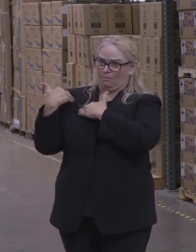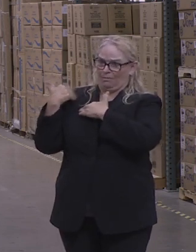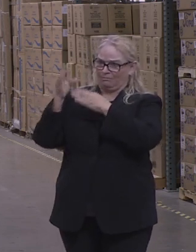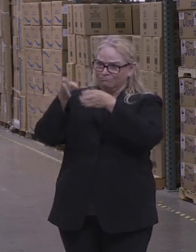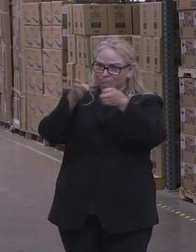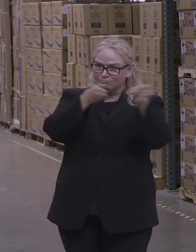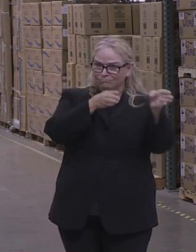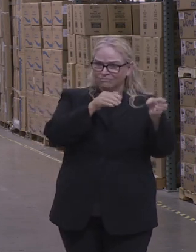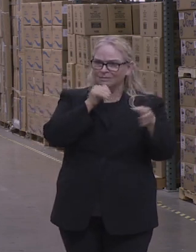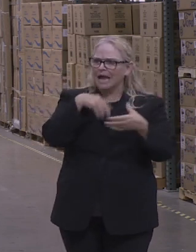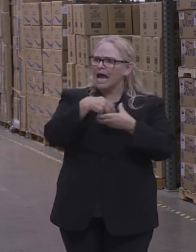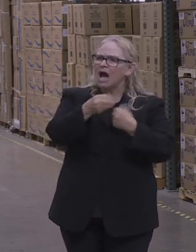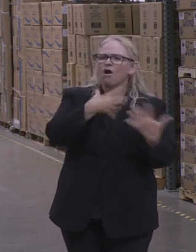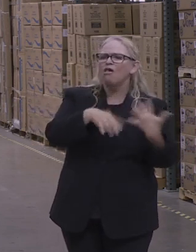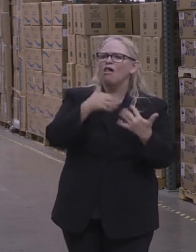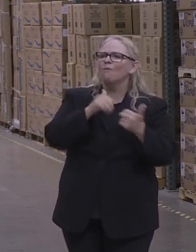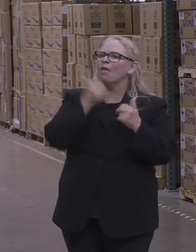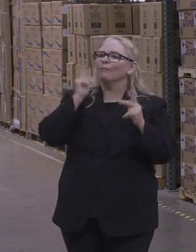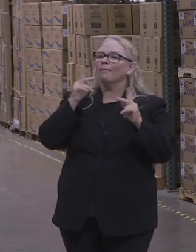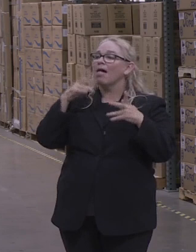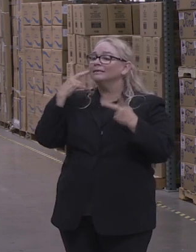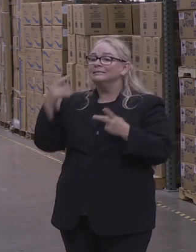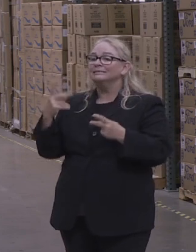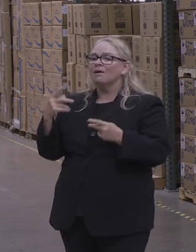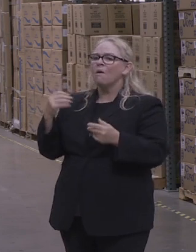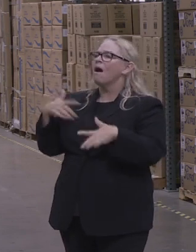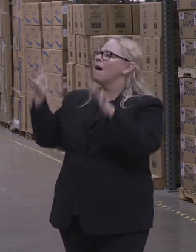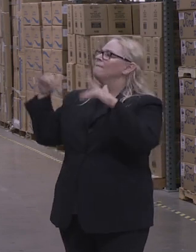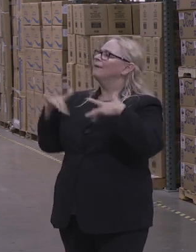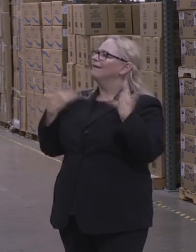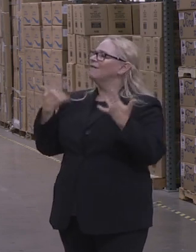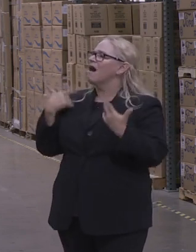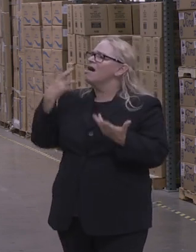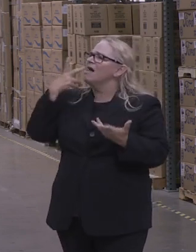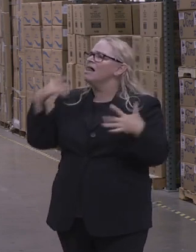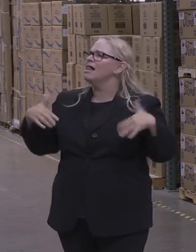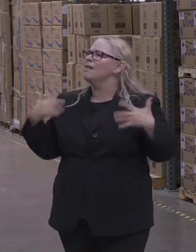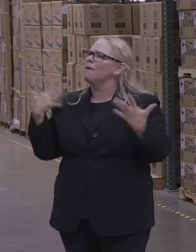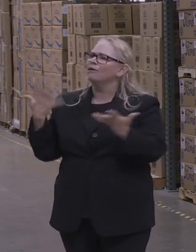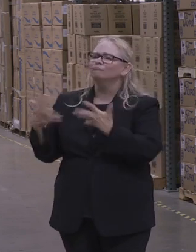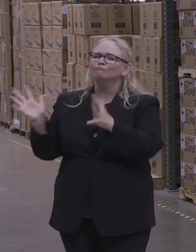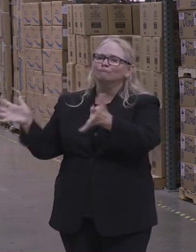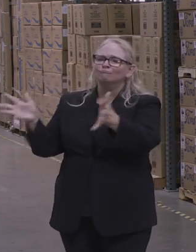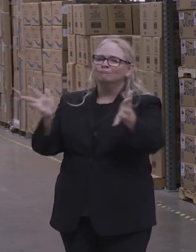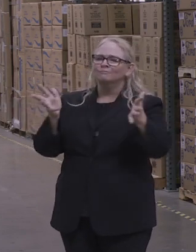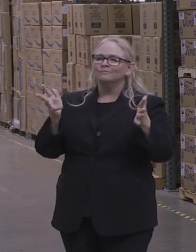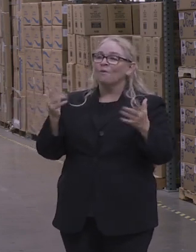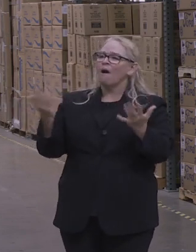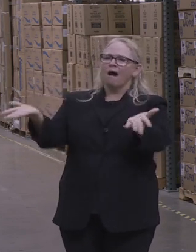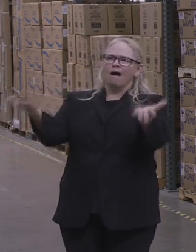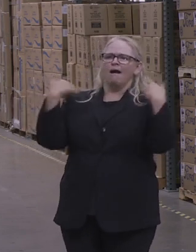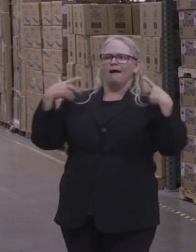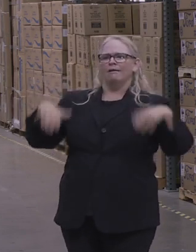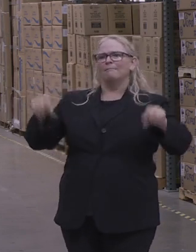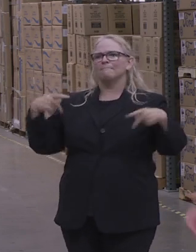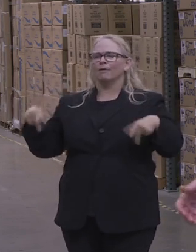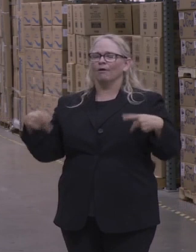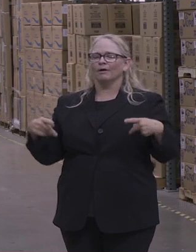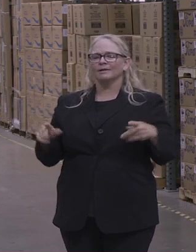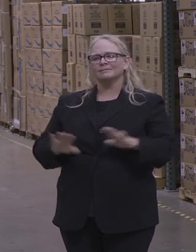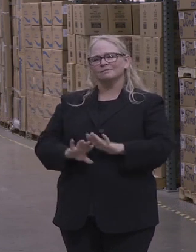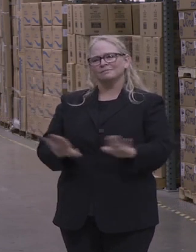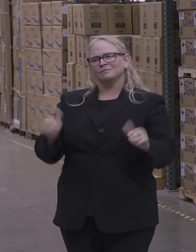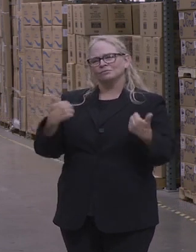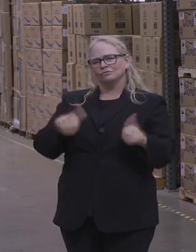mix with strangers, not to go into large crowds, not to run into a backyard with extended family members they haven't seen in a while, and drop